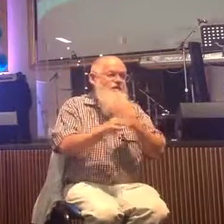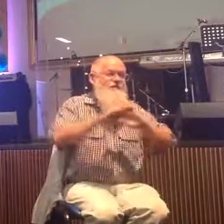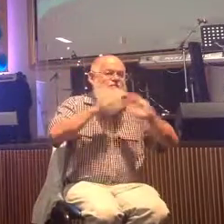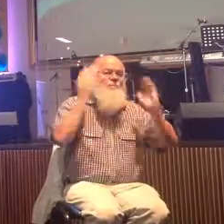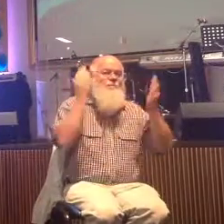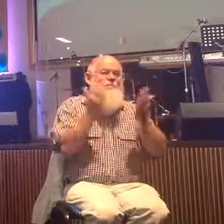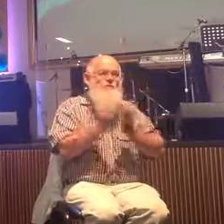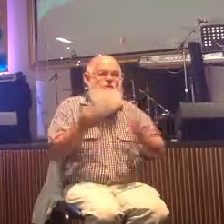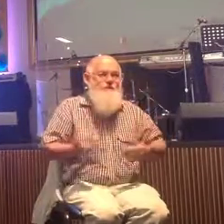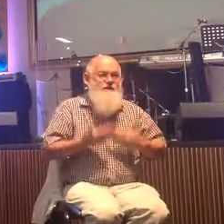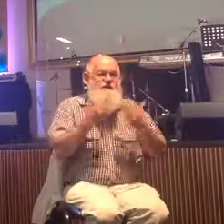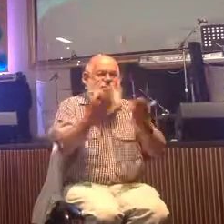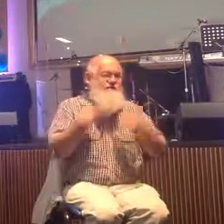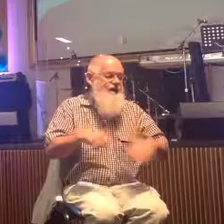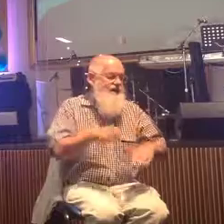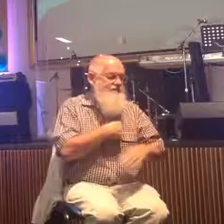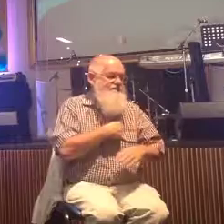offers us.